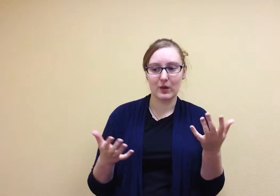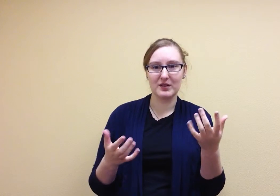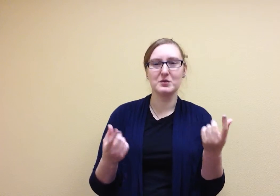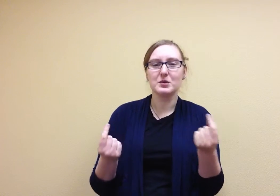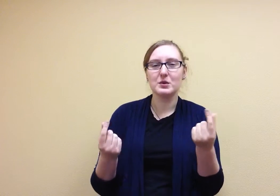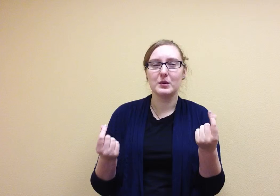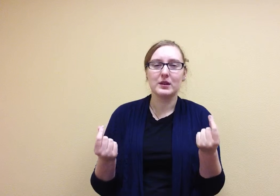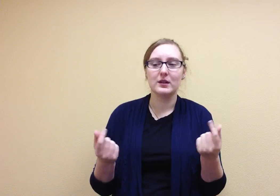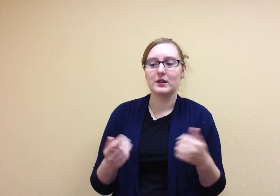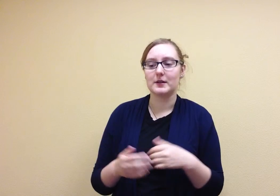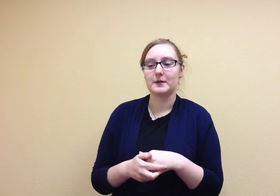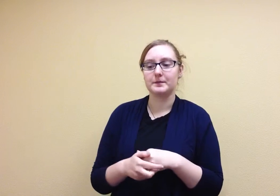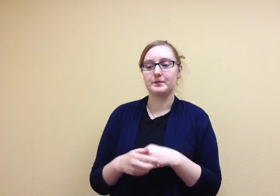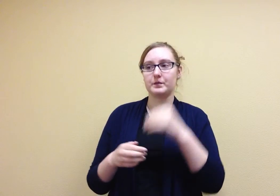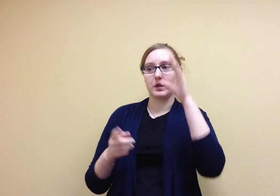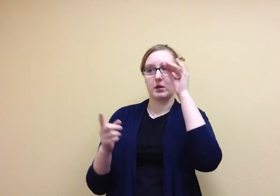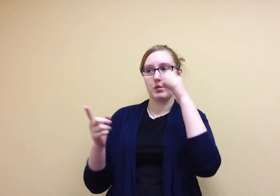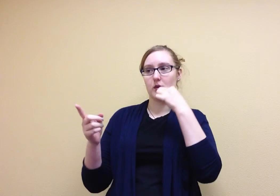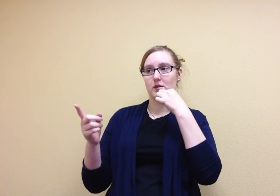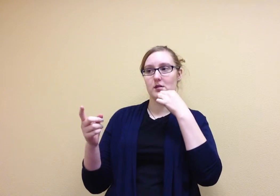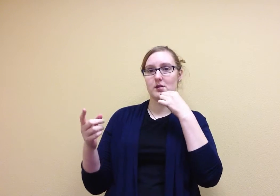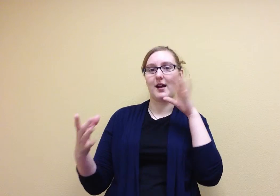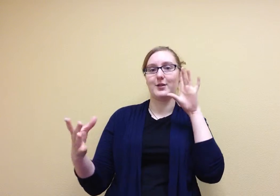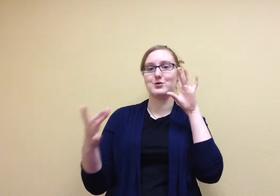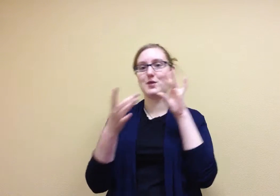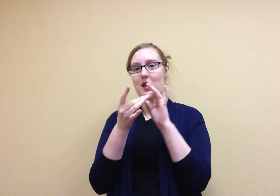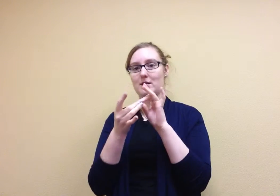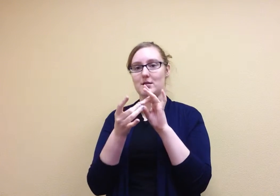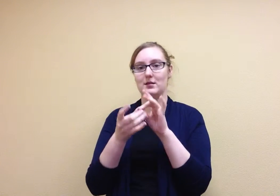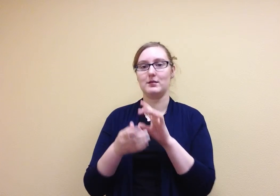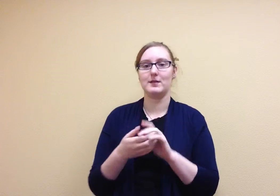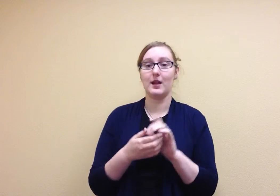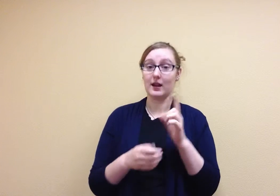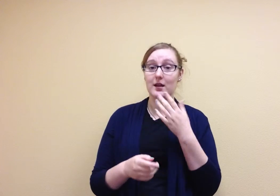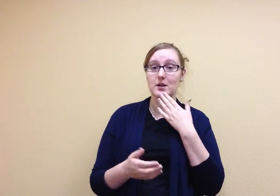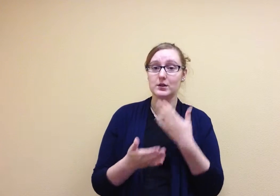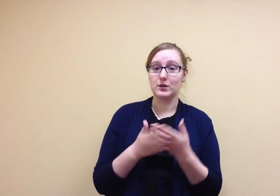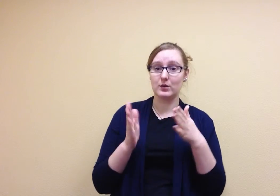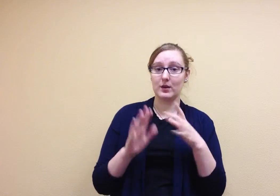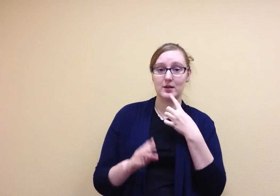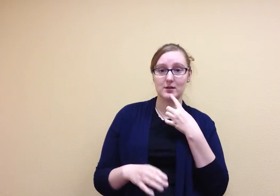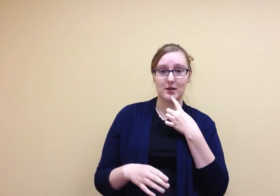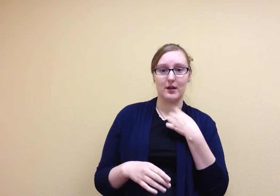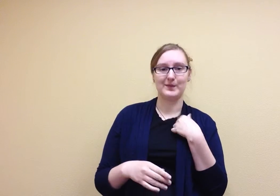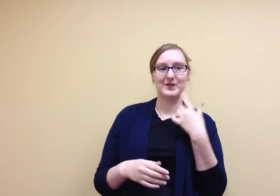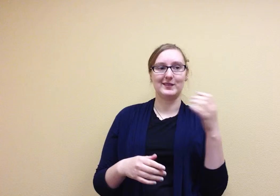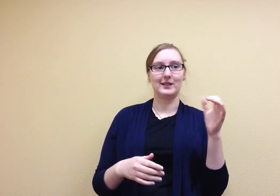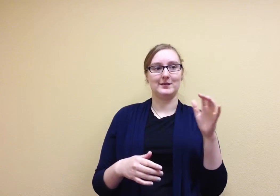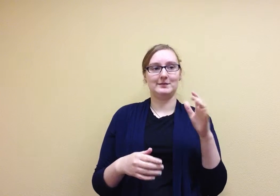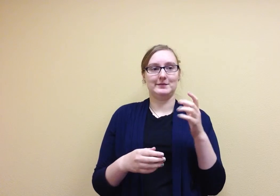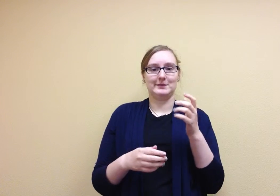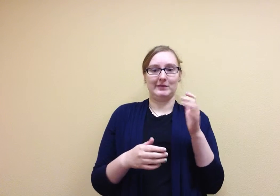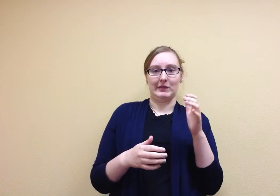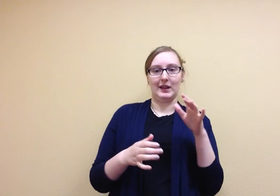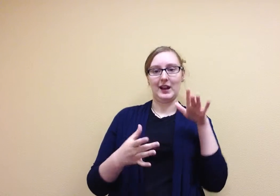Sean? Attracting it. All right, good. That's a good way to say it. You're kind of attracting it. If I take a